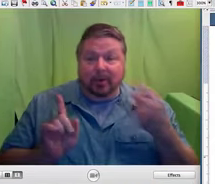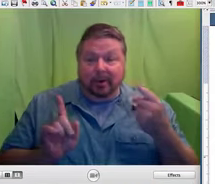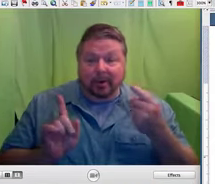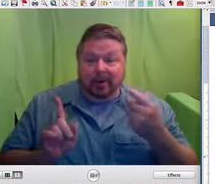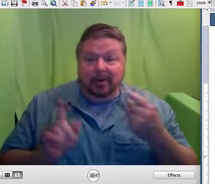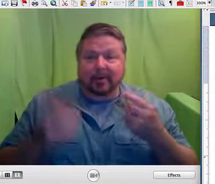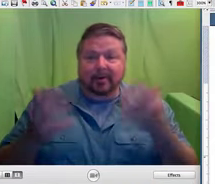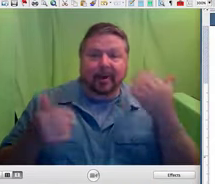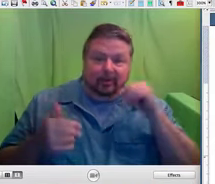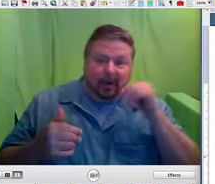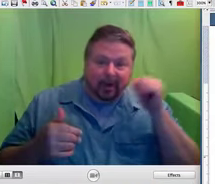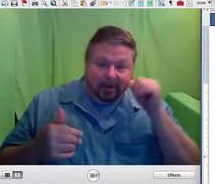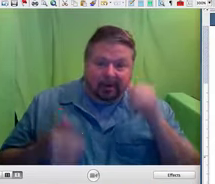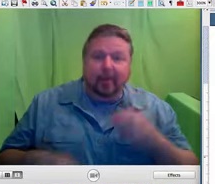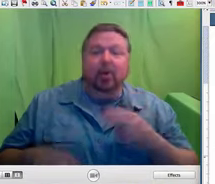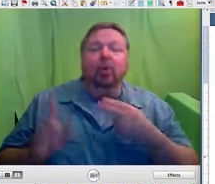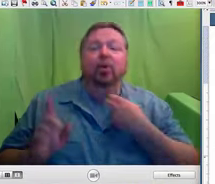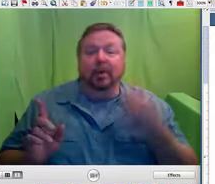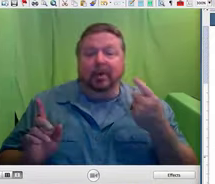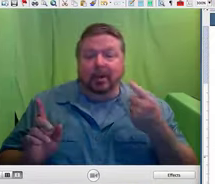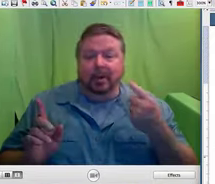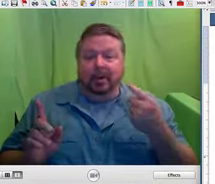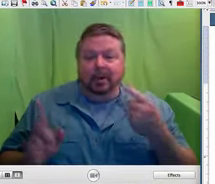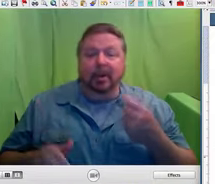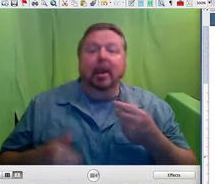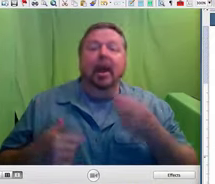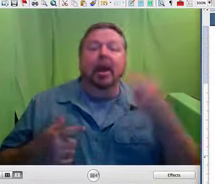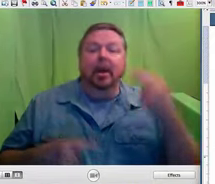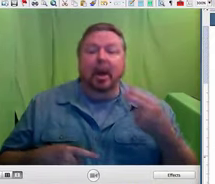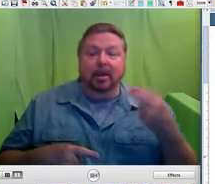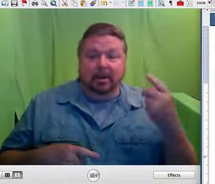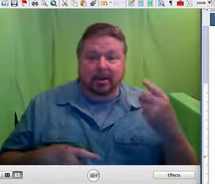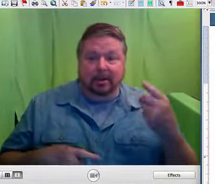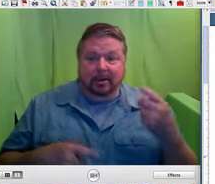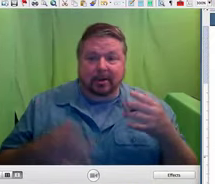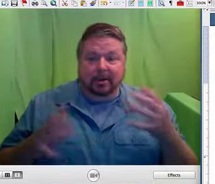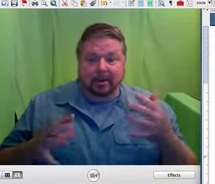cooed yesterday, could, cud.